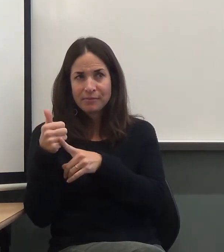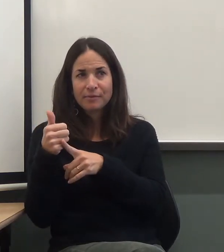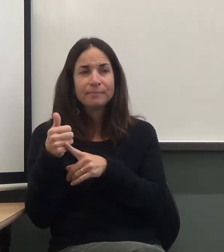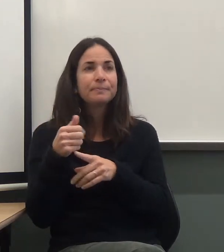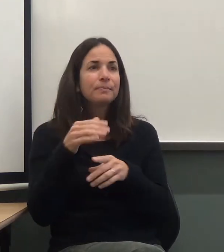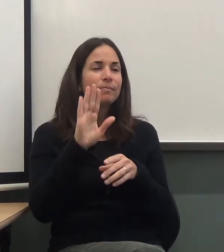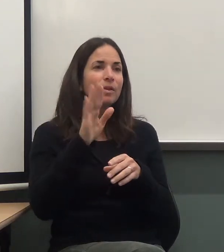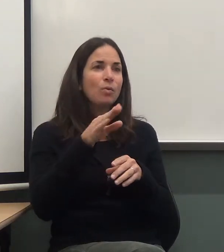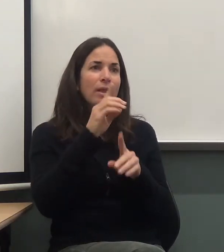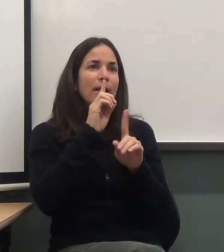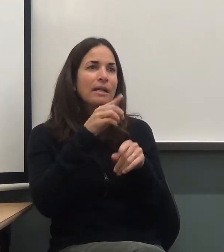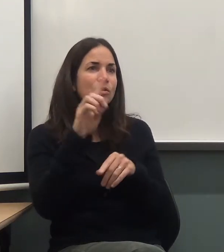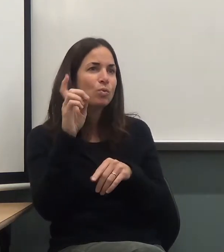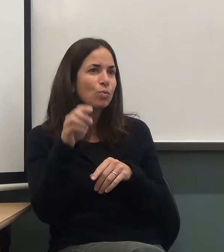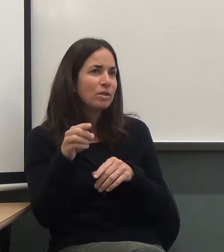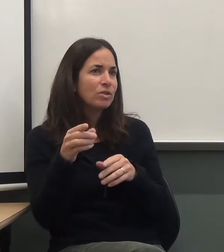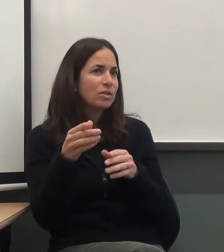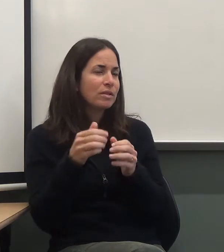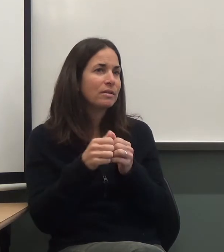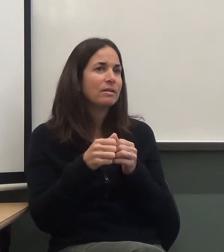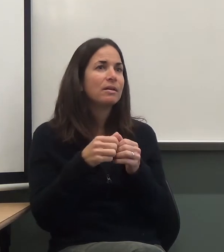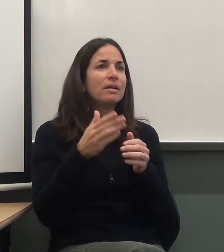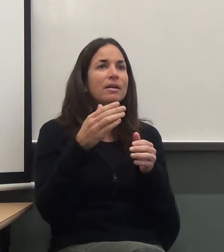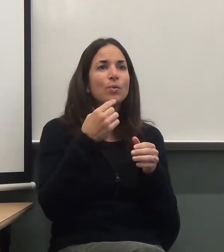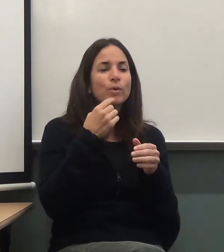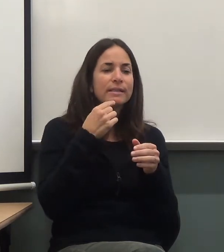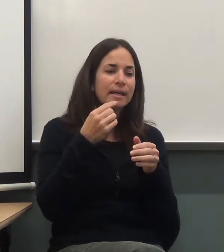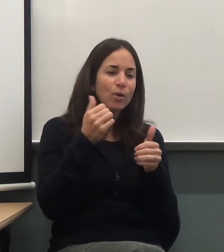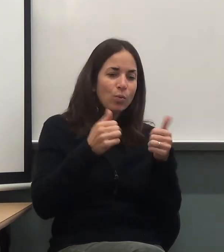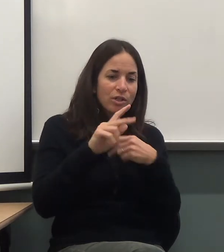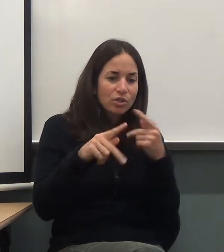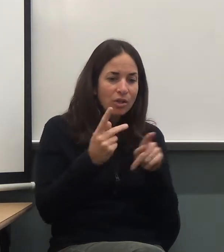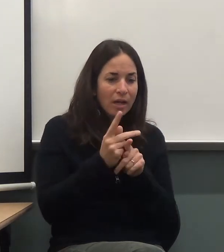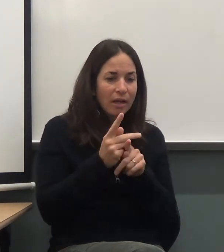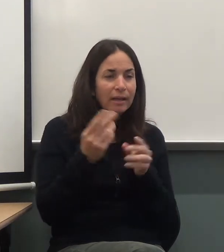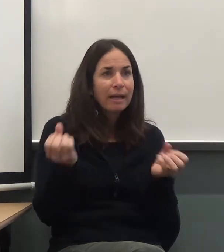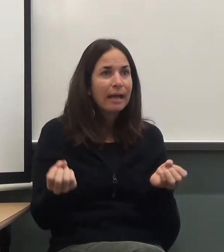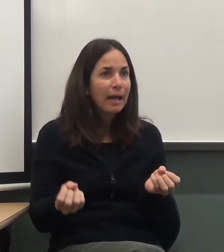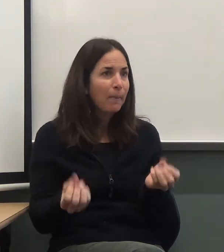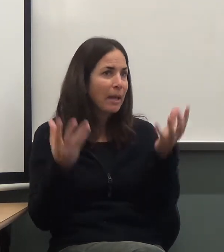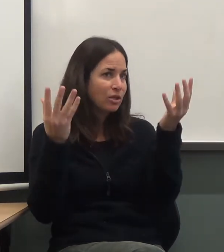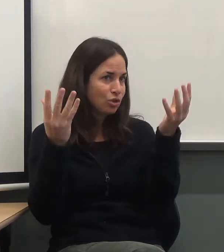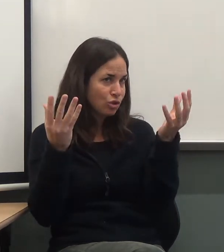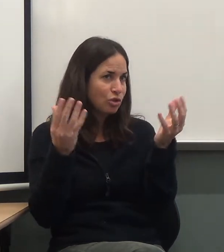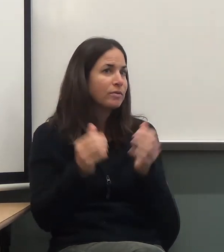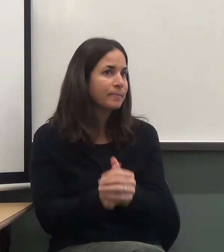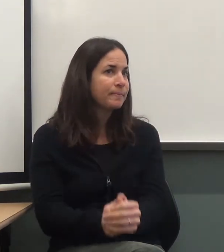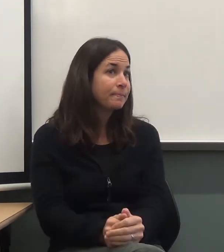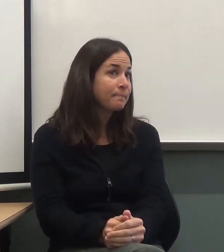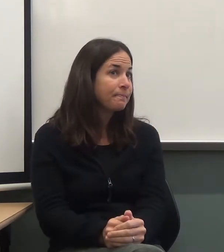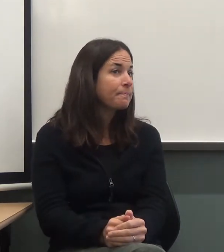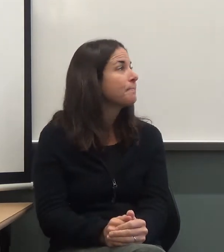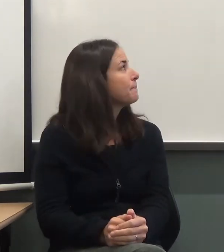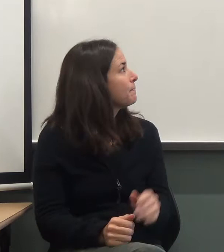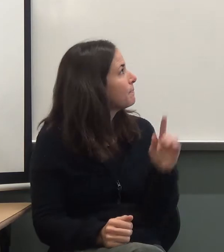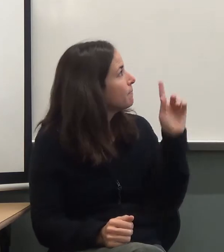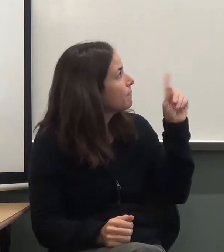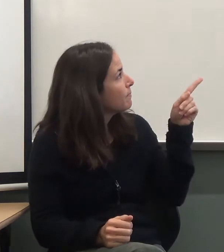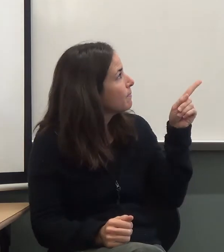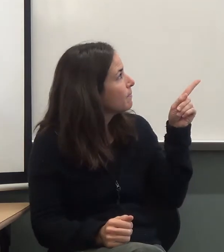they? So what kind, how much, right? But this describes the verb. The